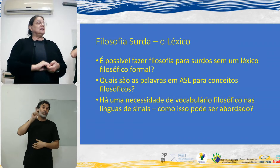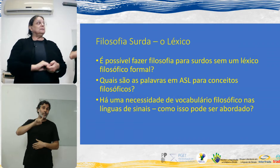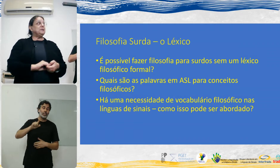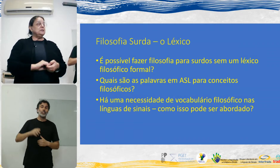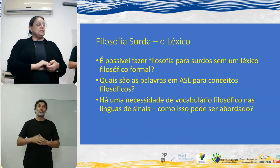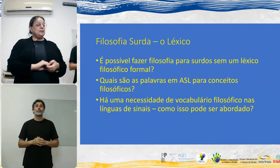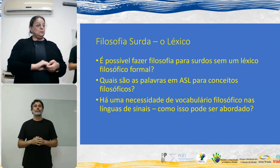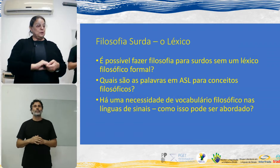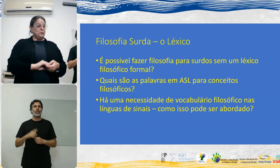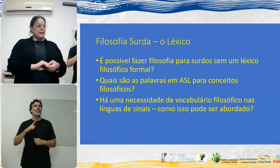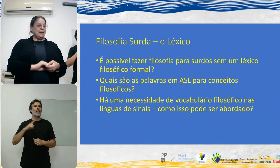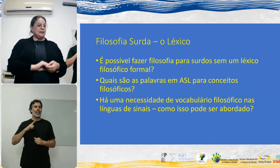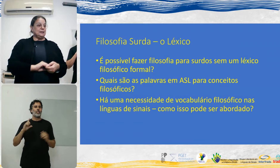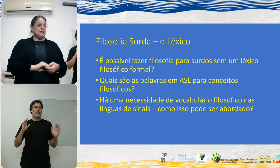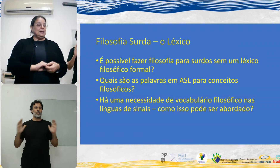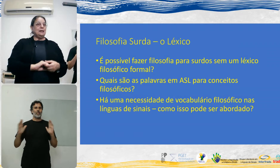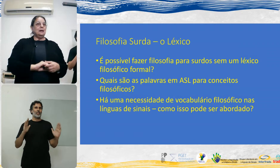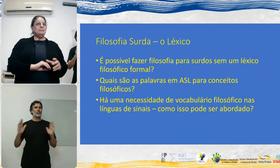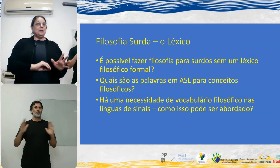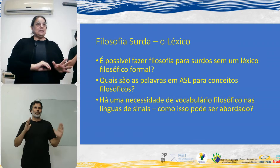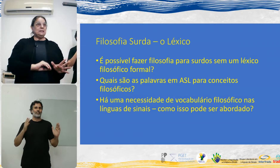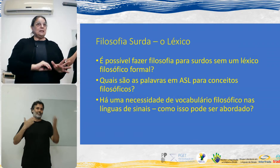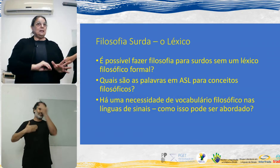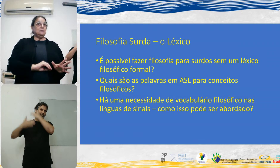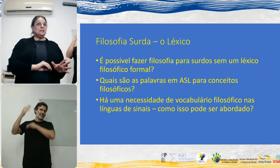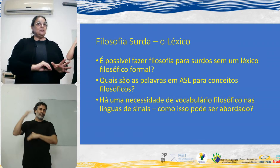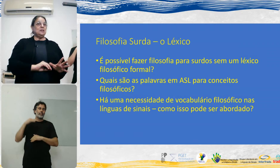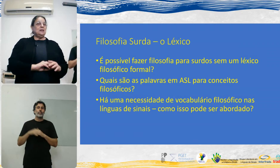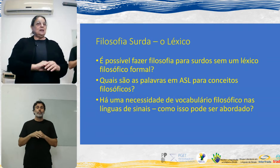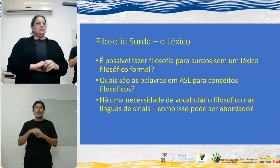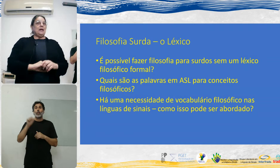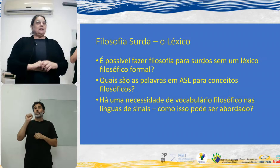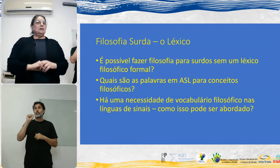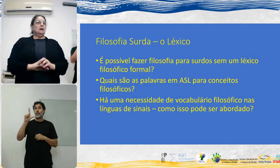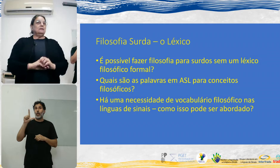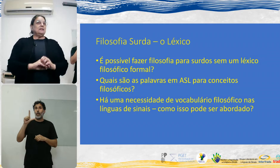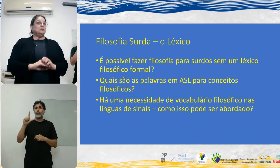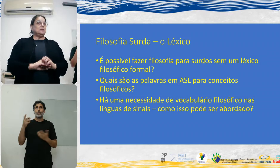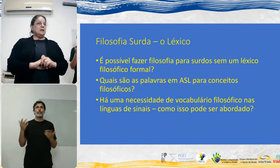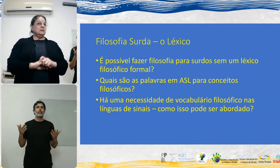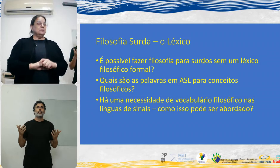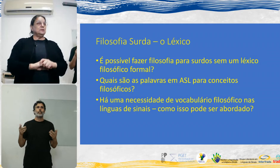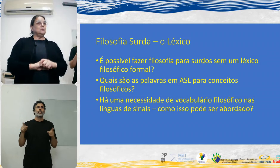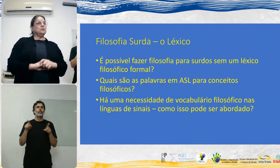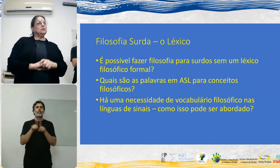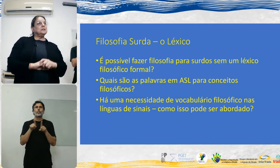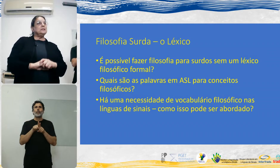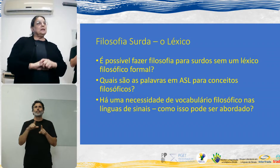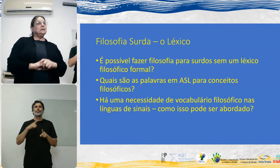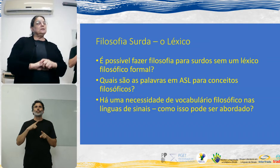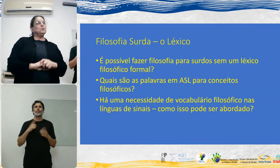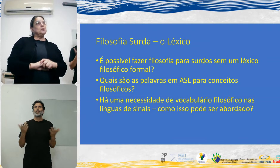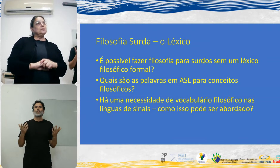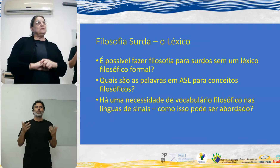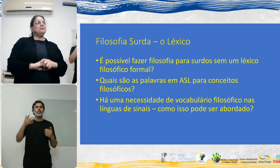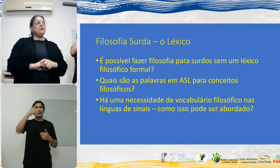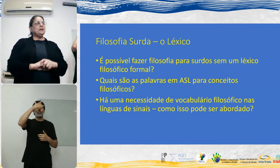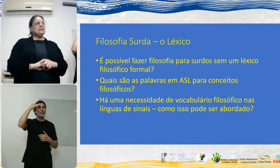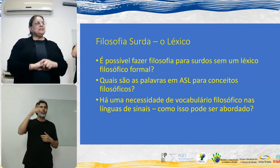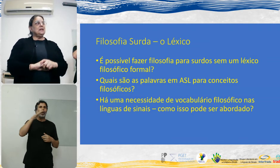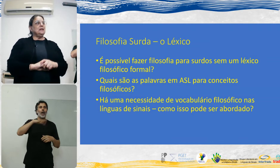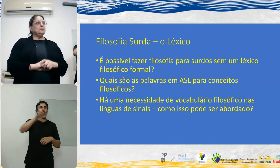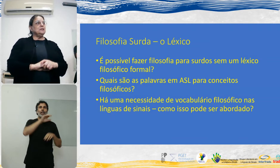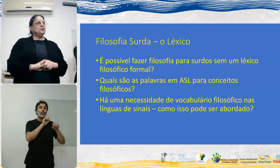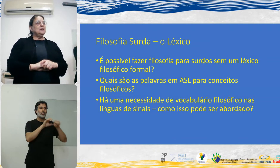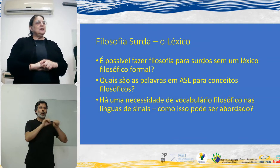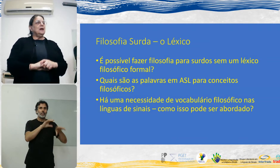had a period where we had American Sign Language, and then we had a lot of educators who took signs, words from American